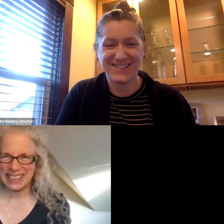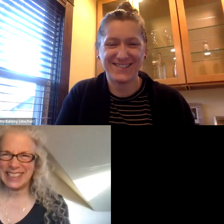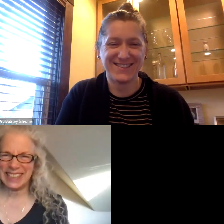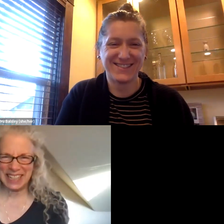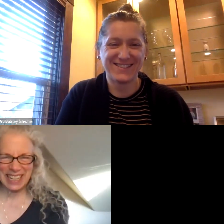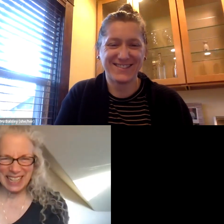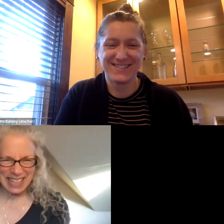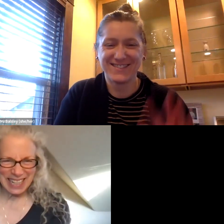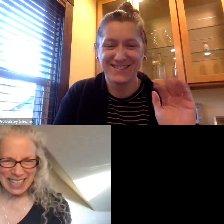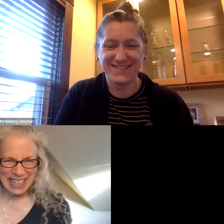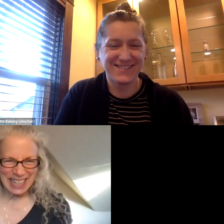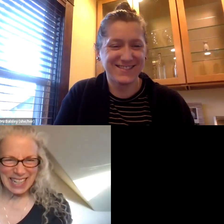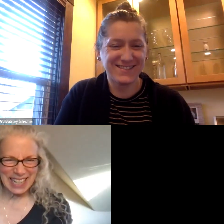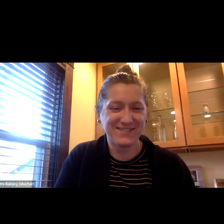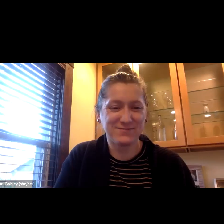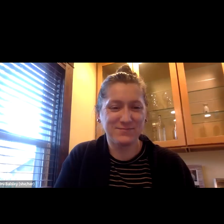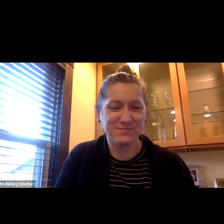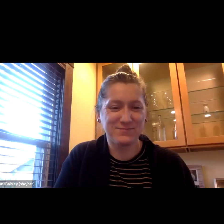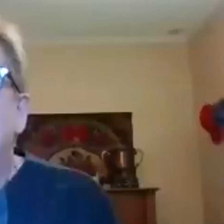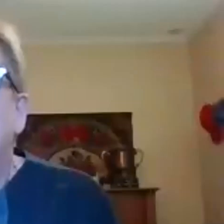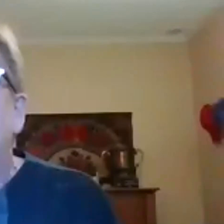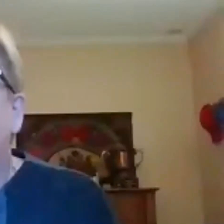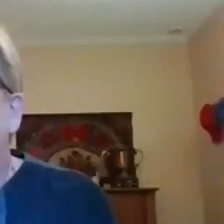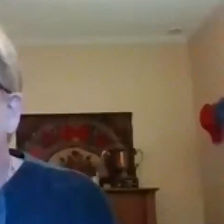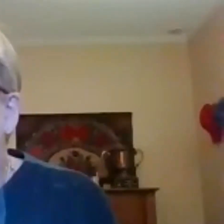commissioner. Sorry, Drew.